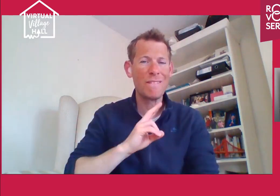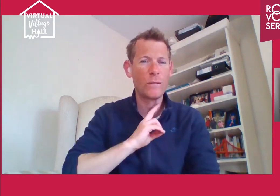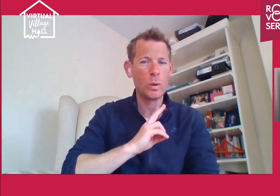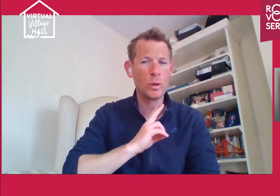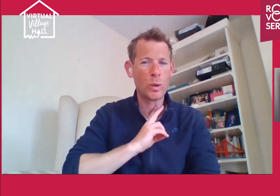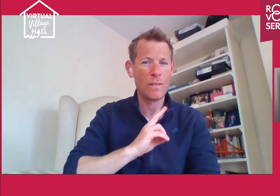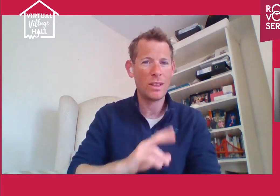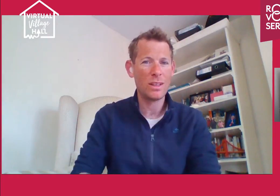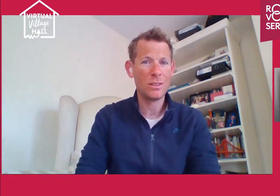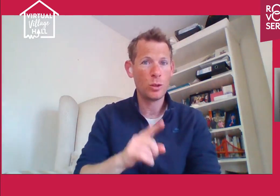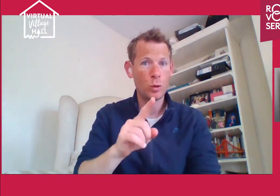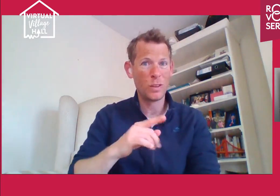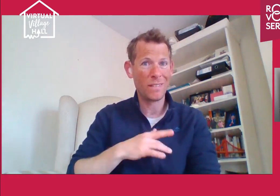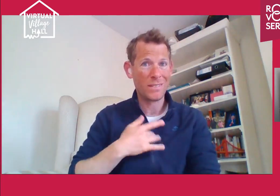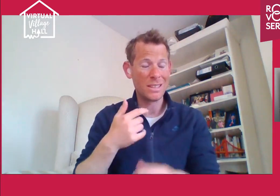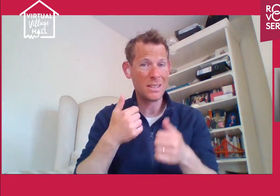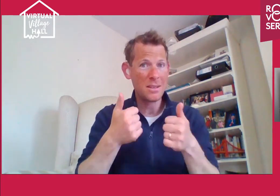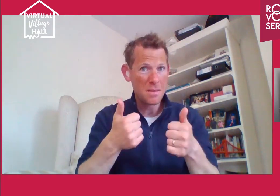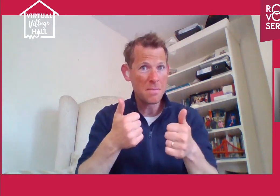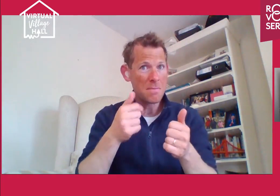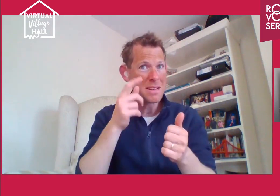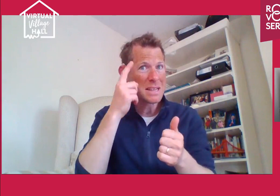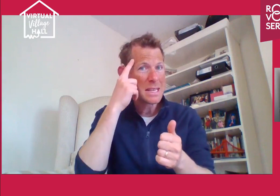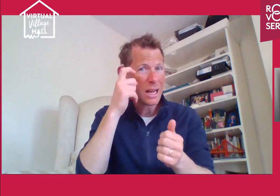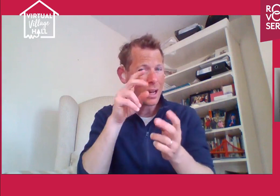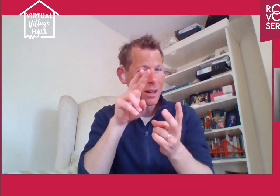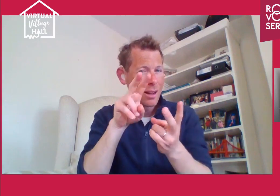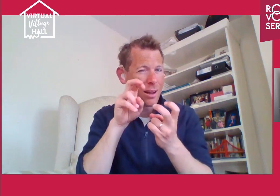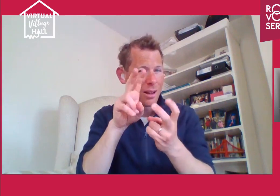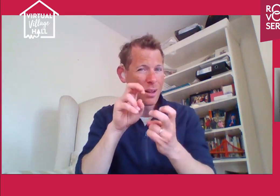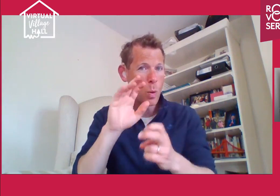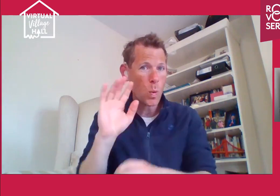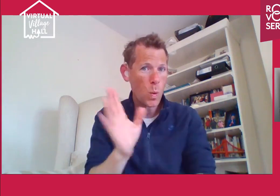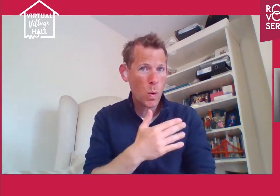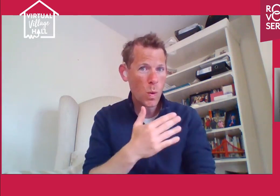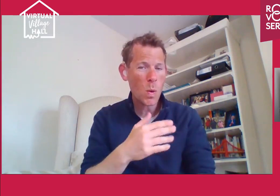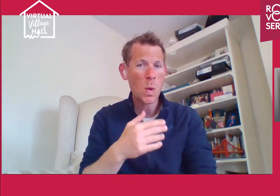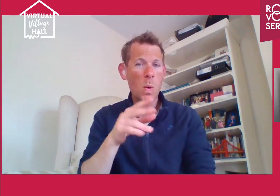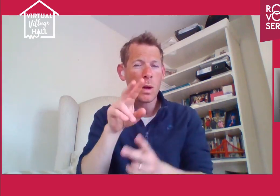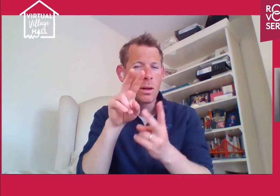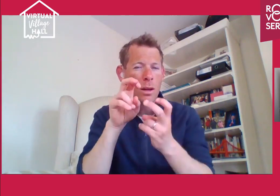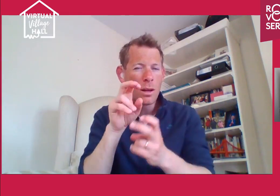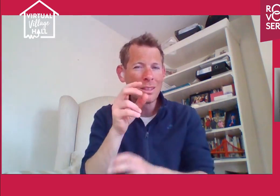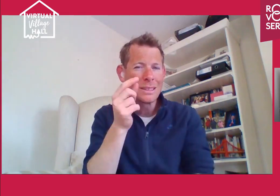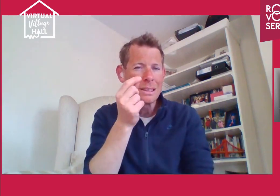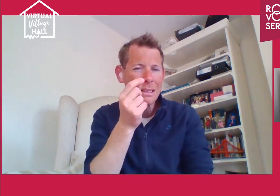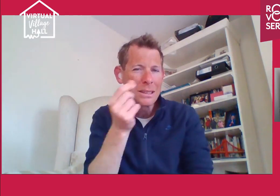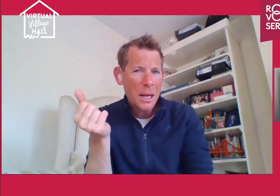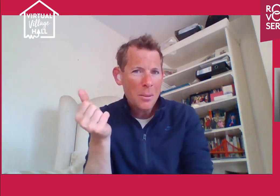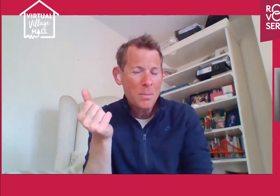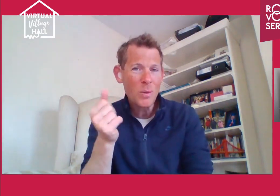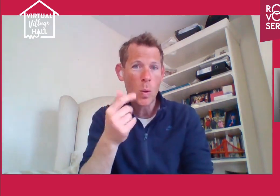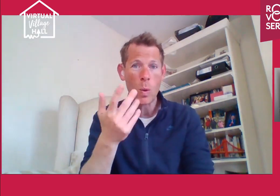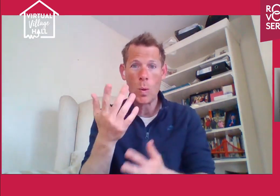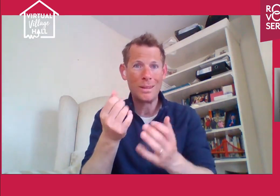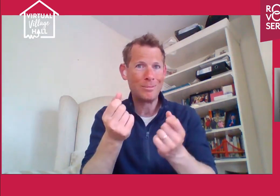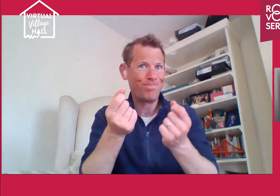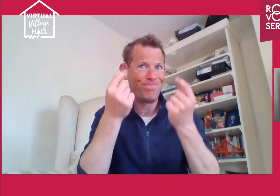lots of questions and without the voiceover? Did it feel okay? Were you able to understand the conversation, some of